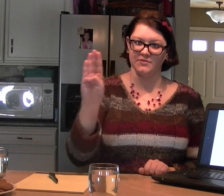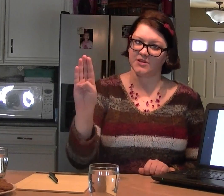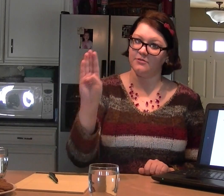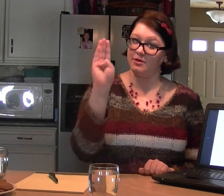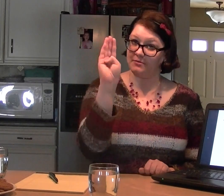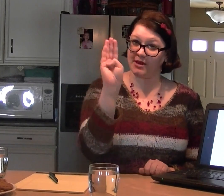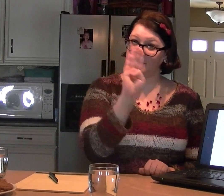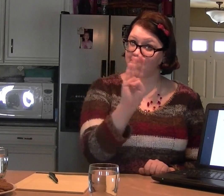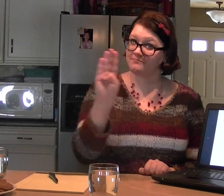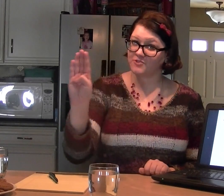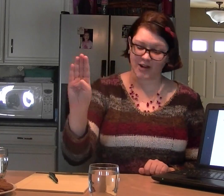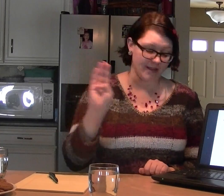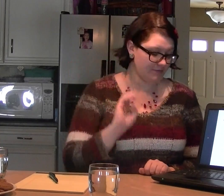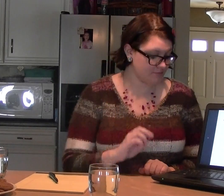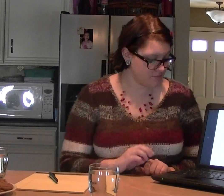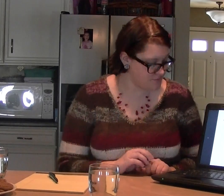so a B, dragging.